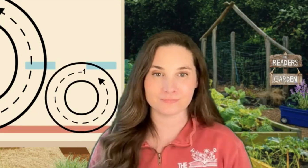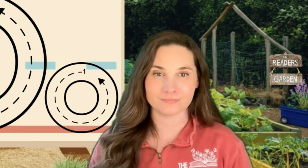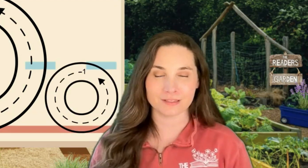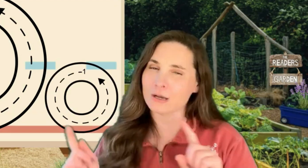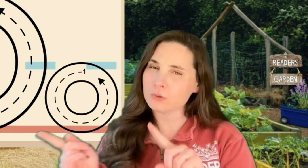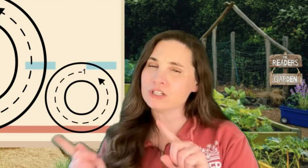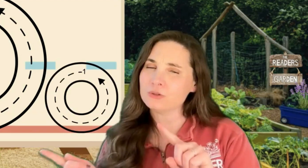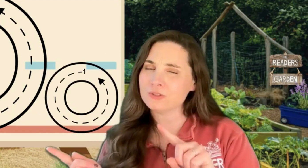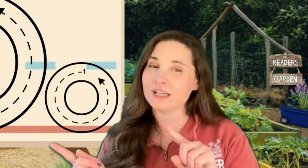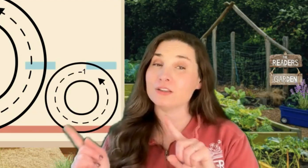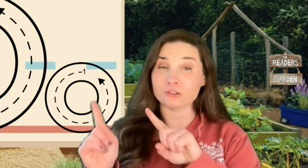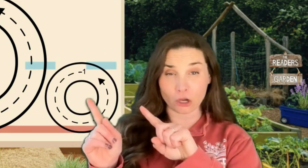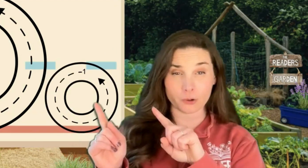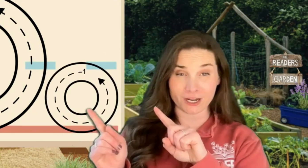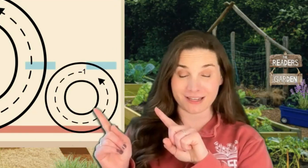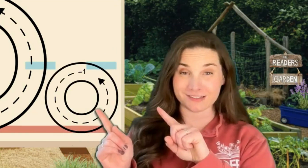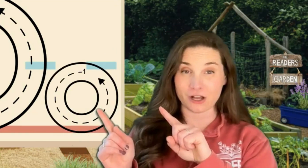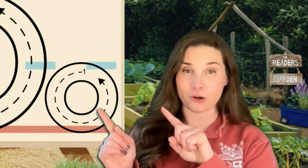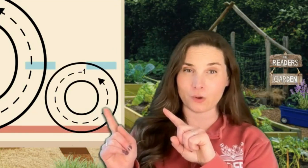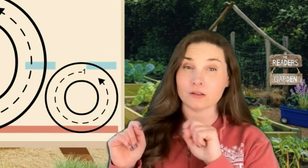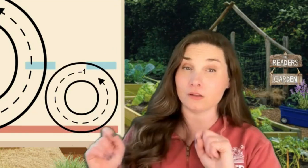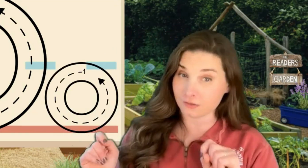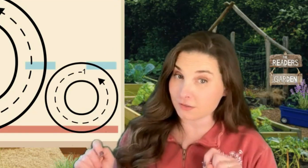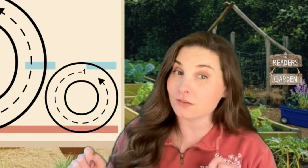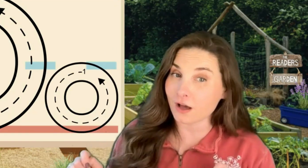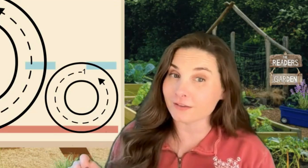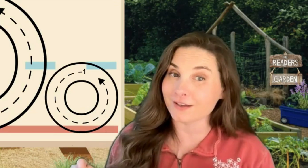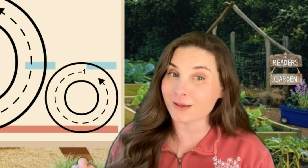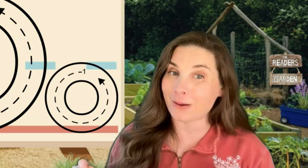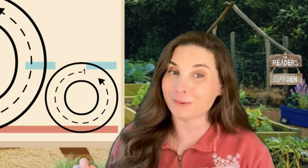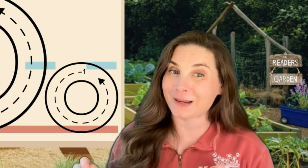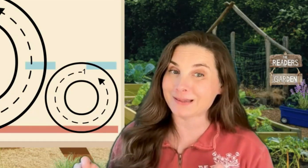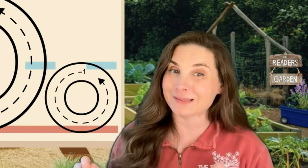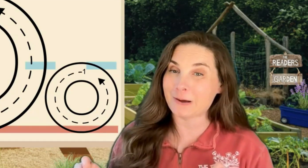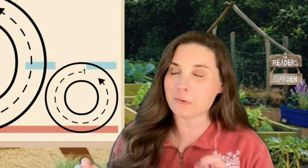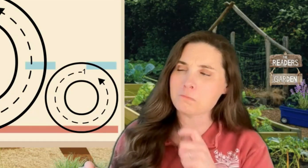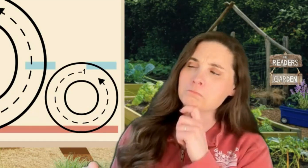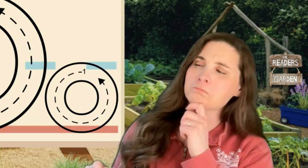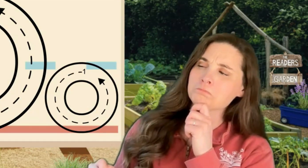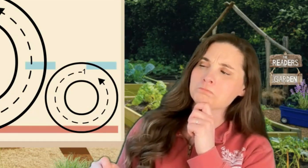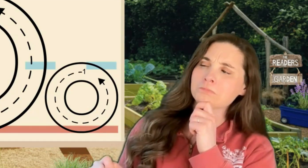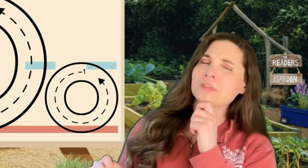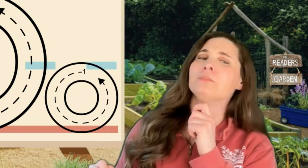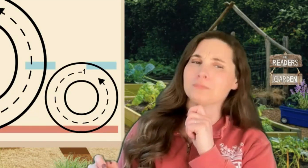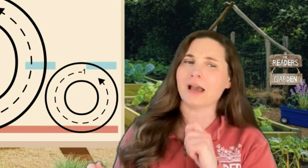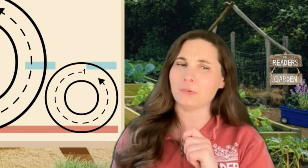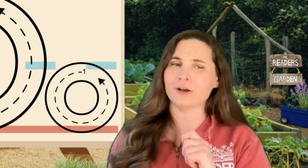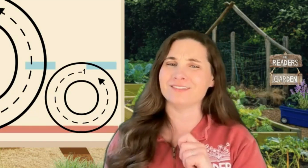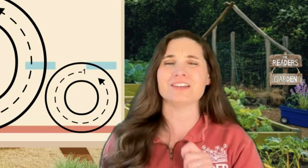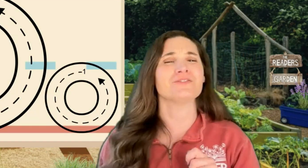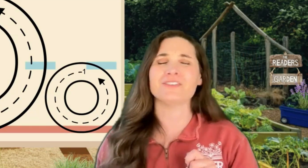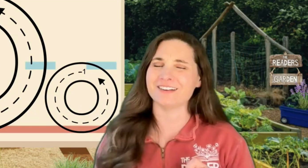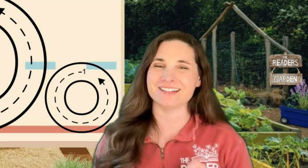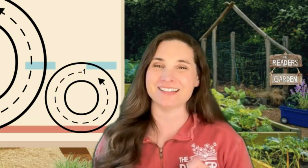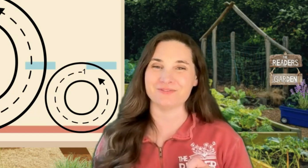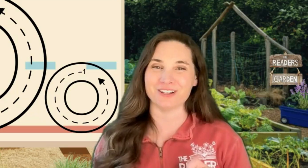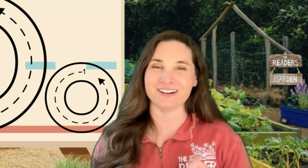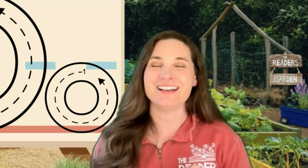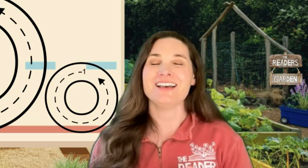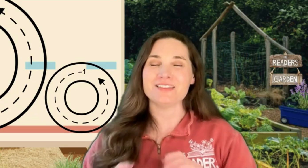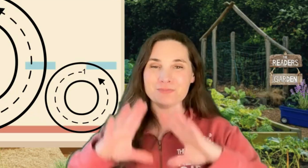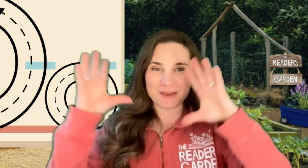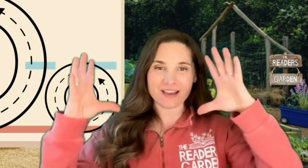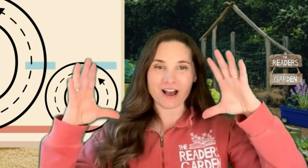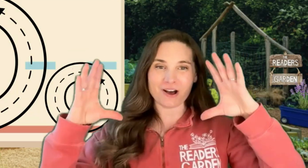O. Now, would you say the lowercase o looks a lot like the uppercase O? Yep, I would. They're very